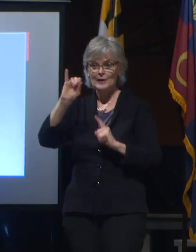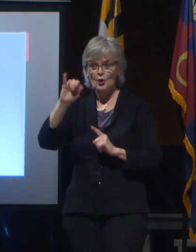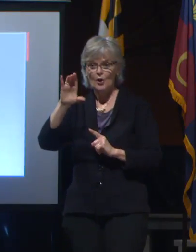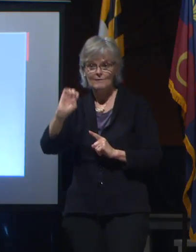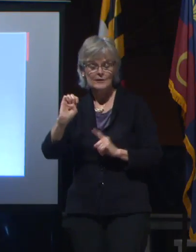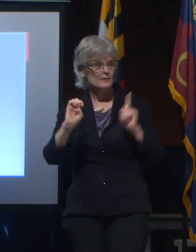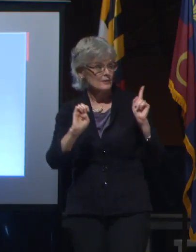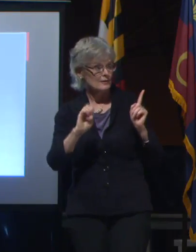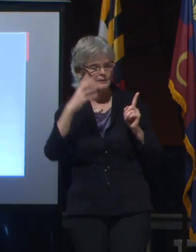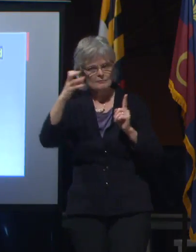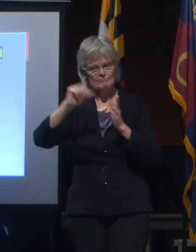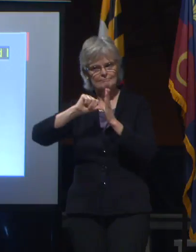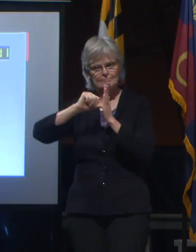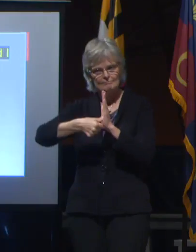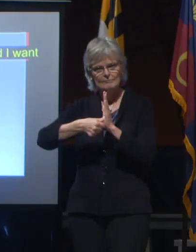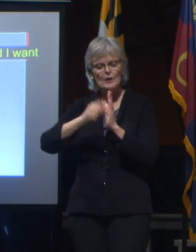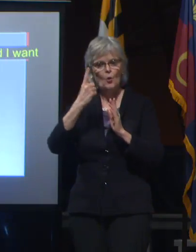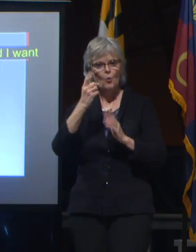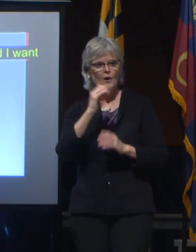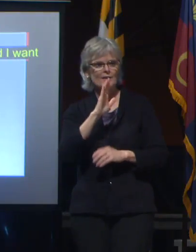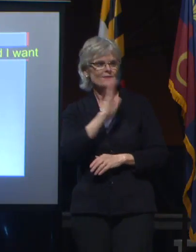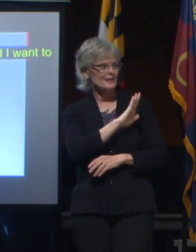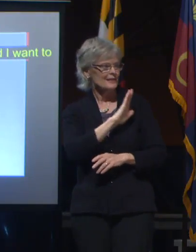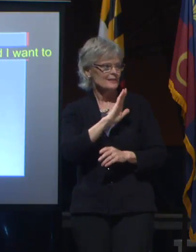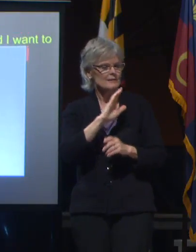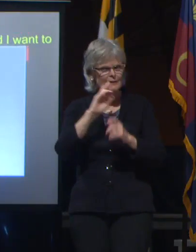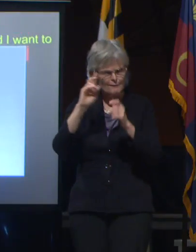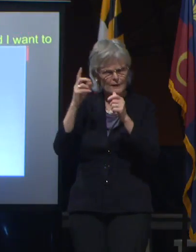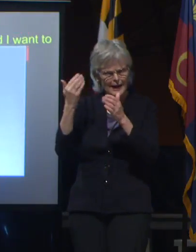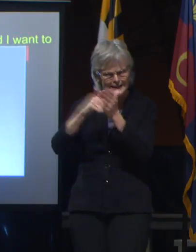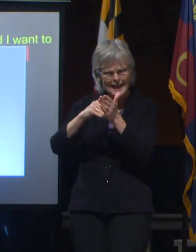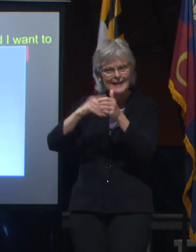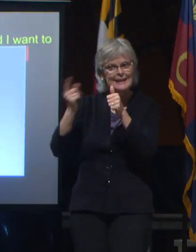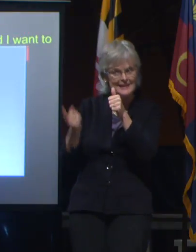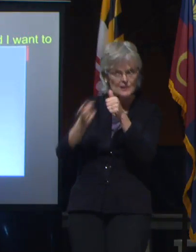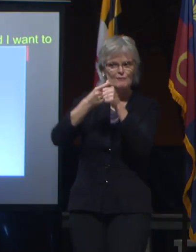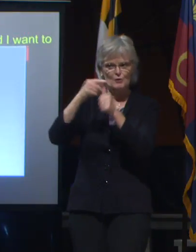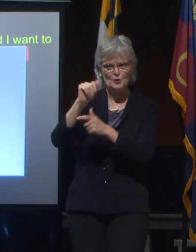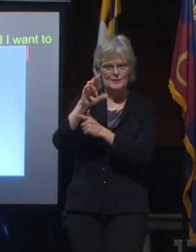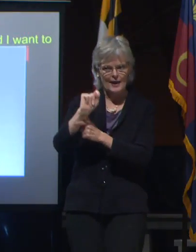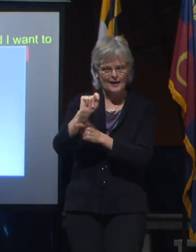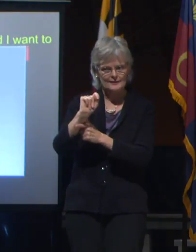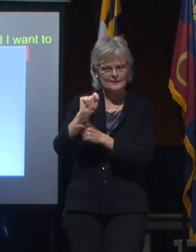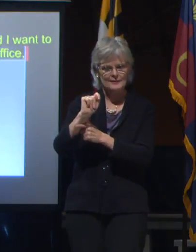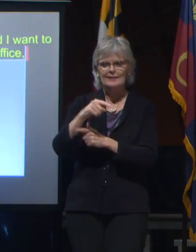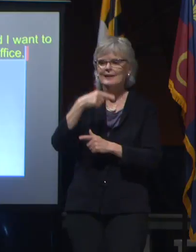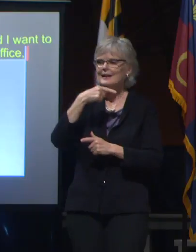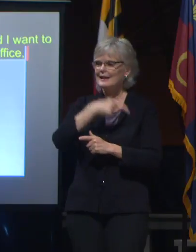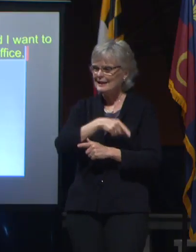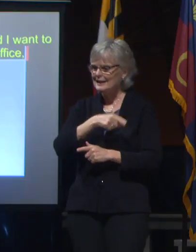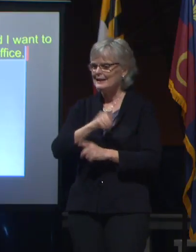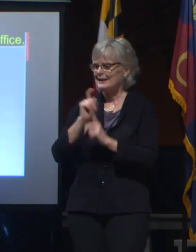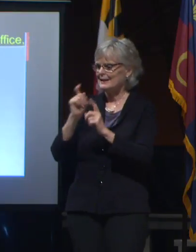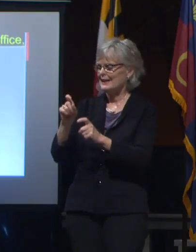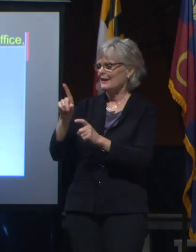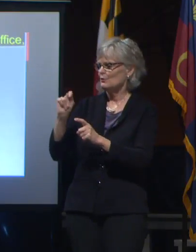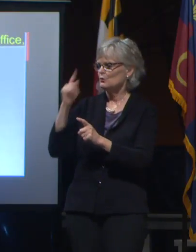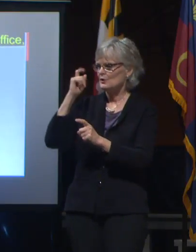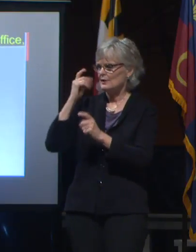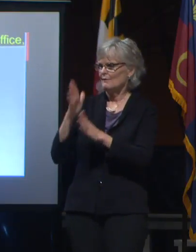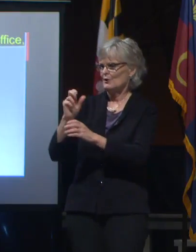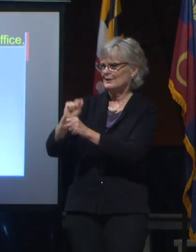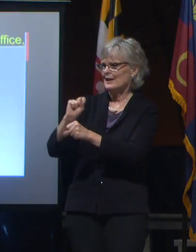to reiterate, as one of his first acts in office, Governor Hogan tasked the Lieutenant Governor